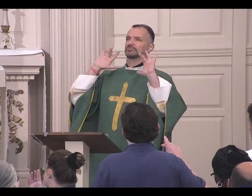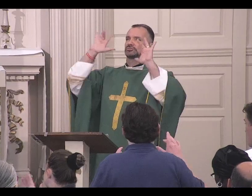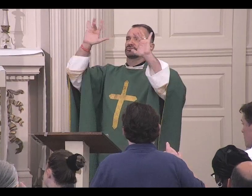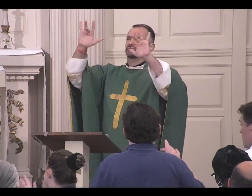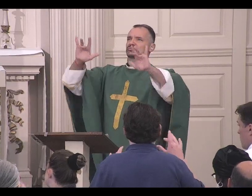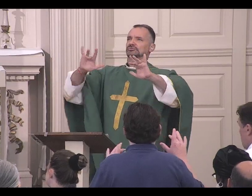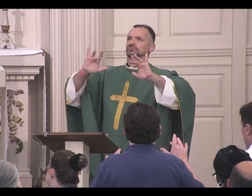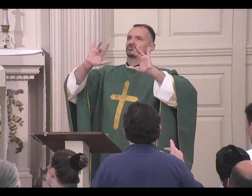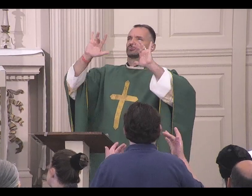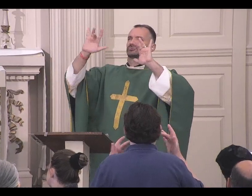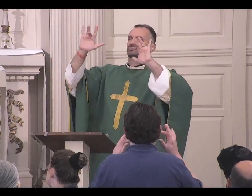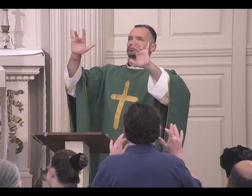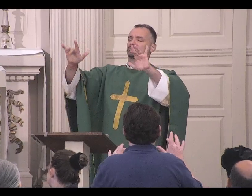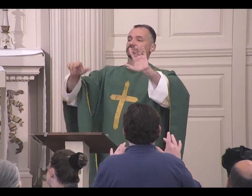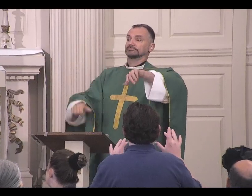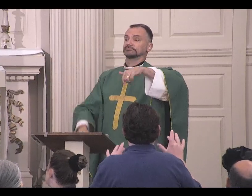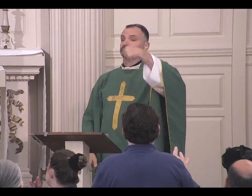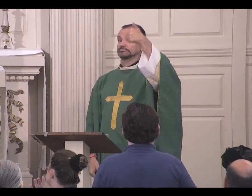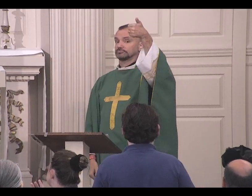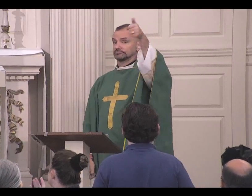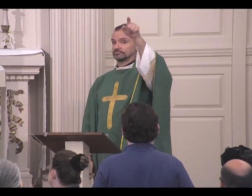eleison. Christe